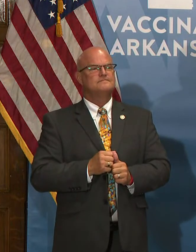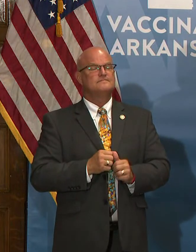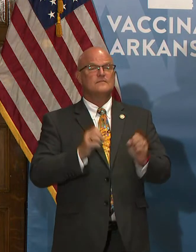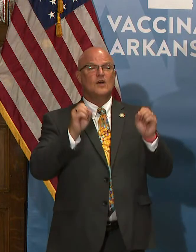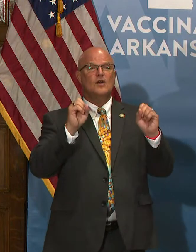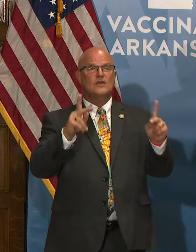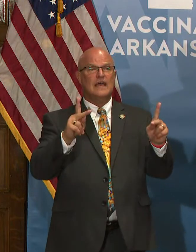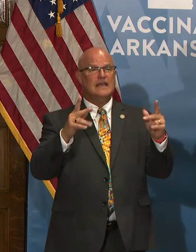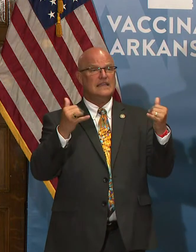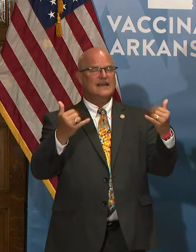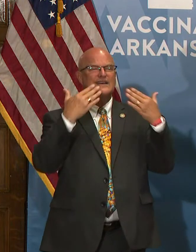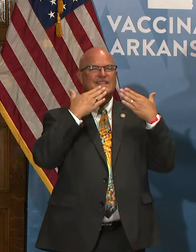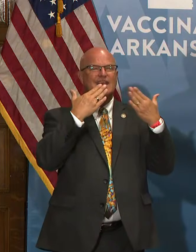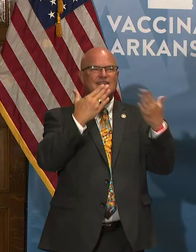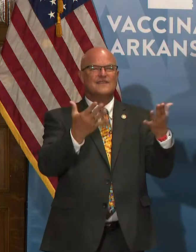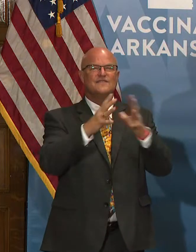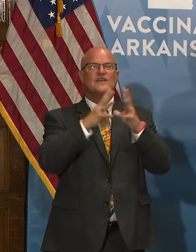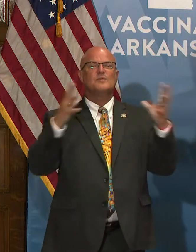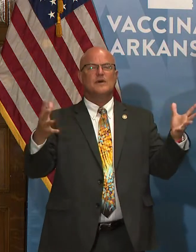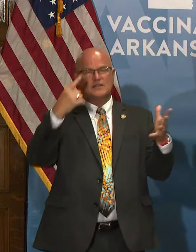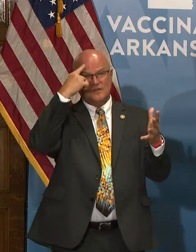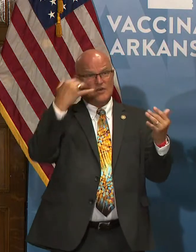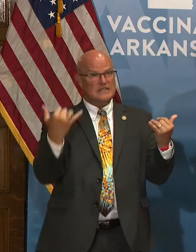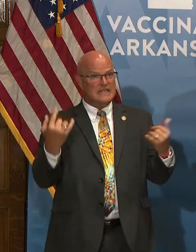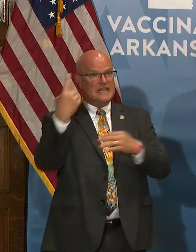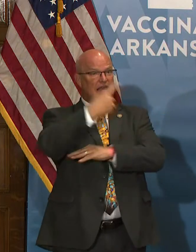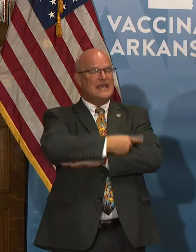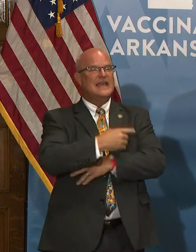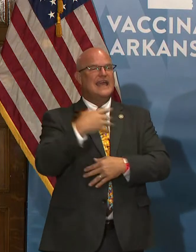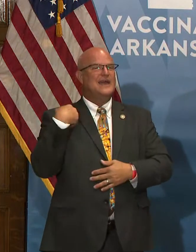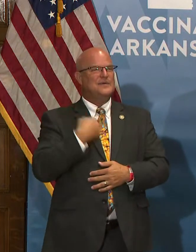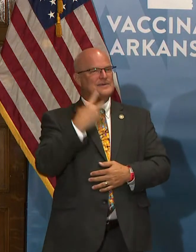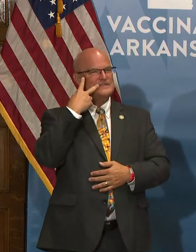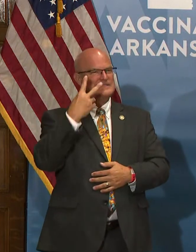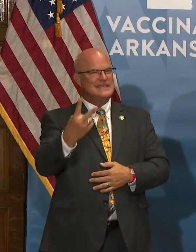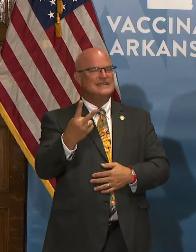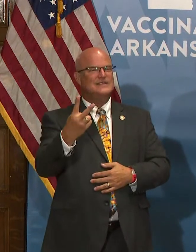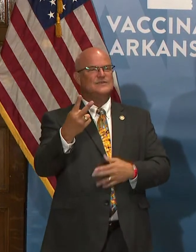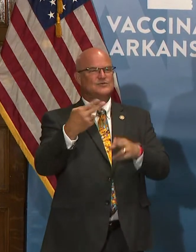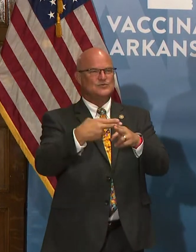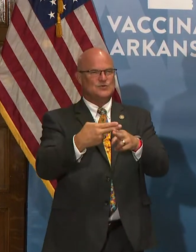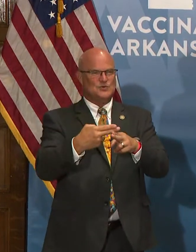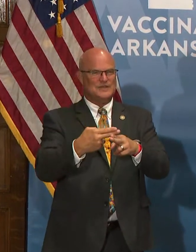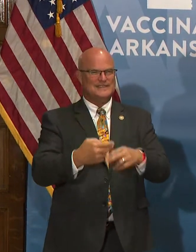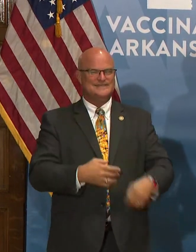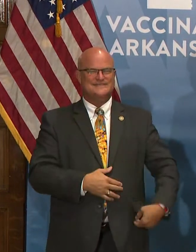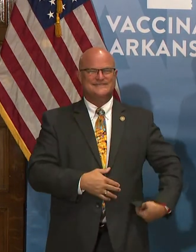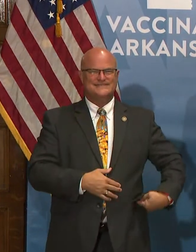All right, with that, thank you all very much for today, and we will see you soon.